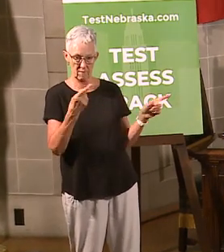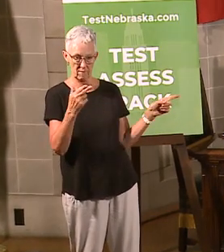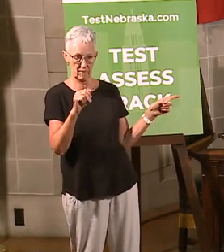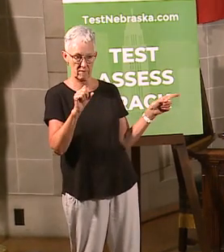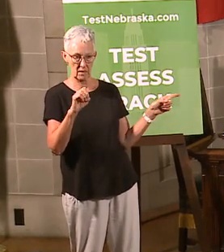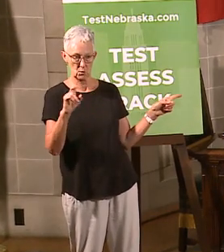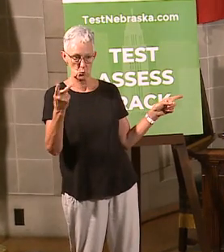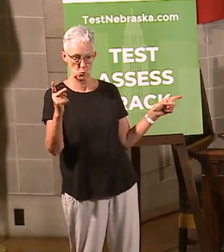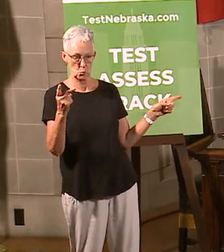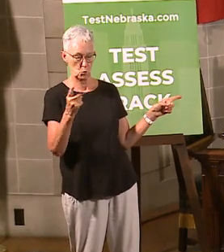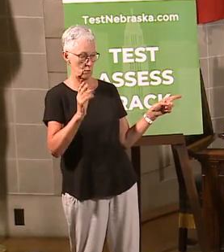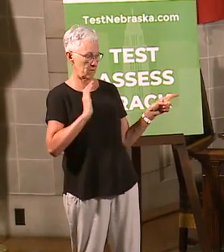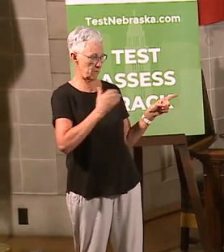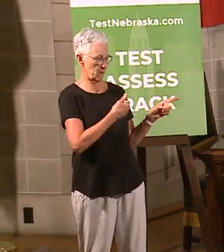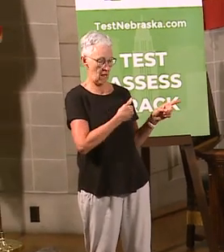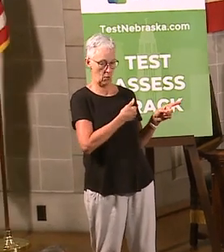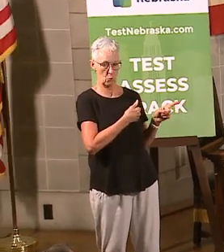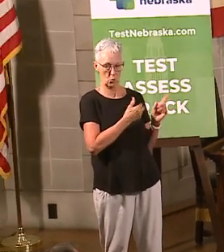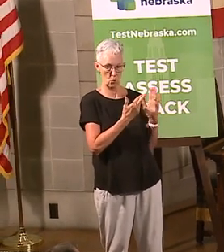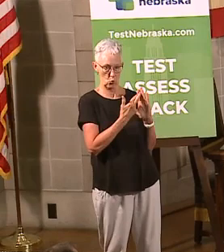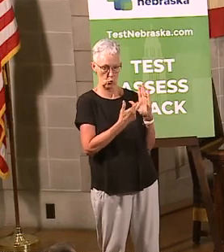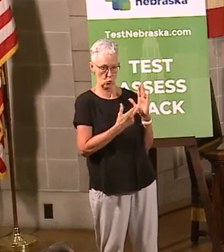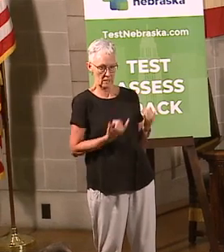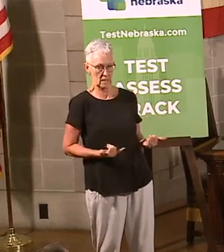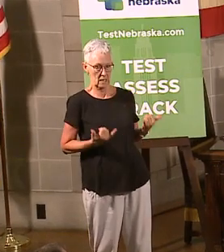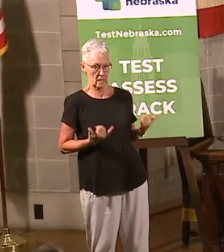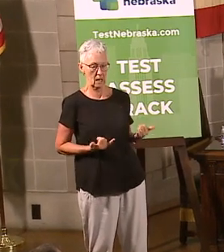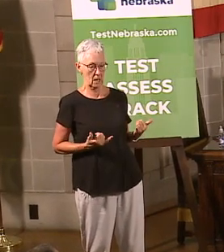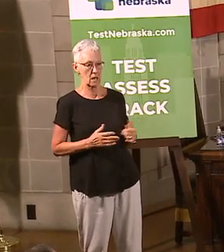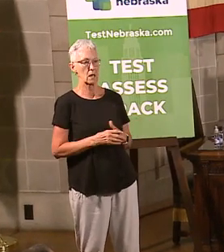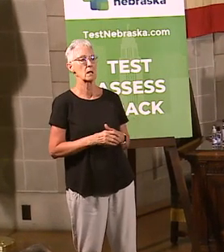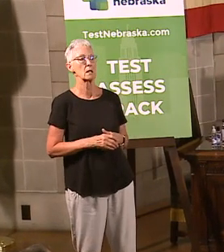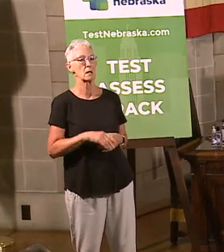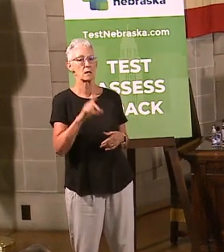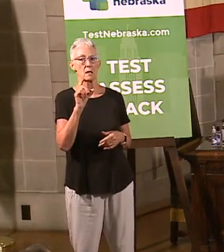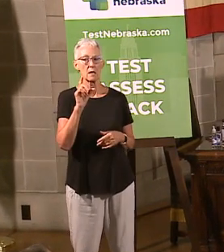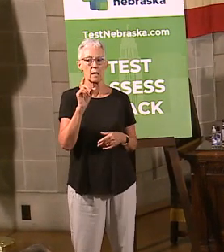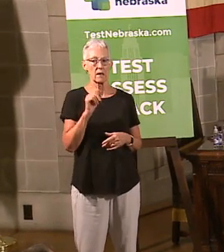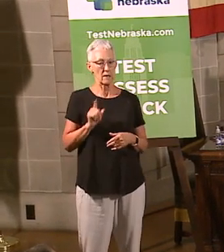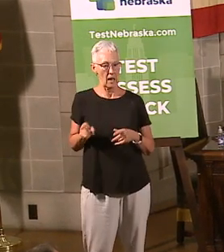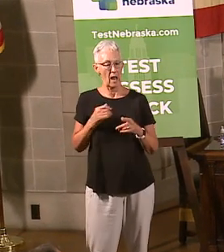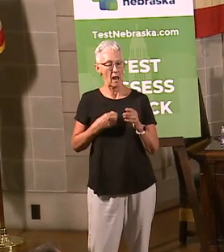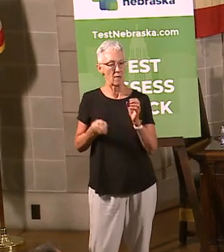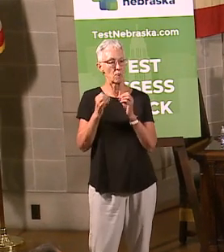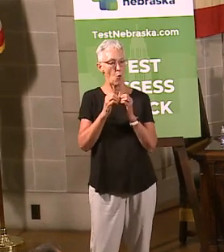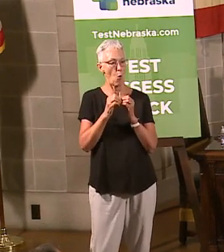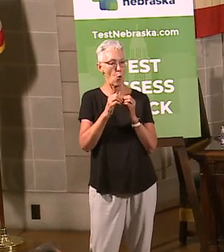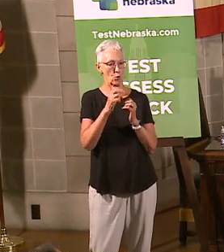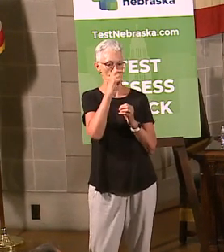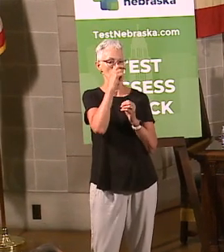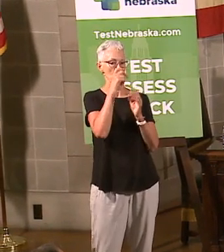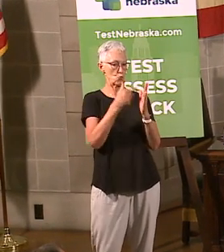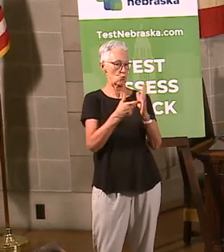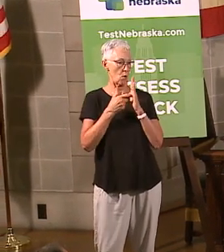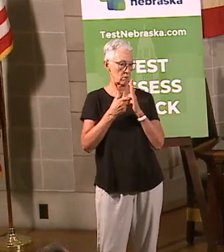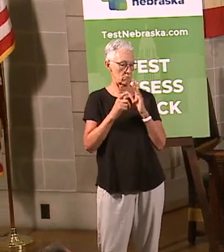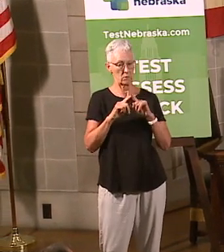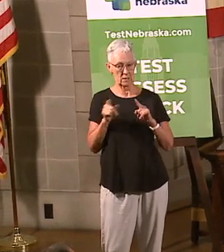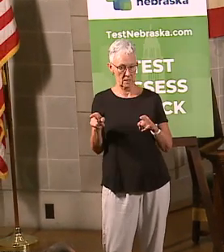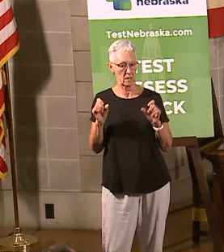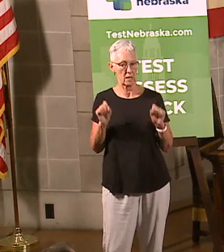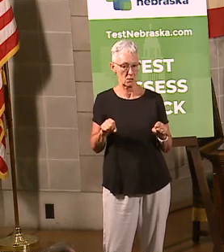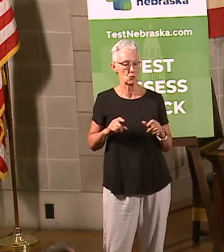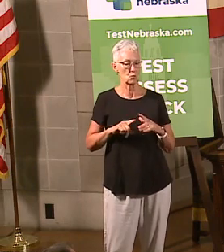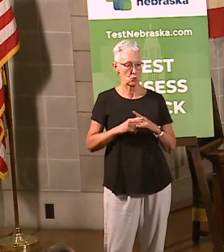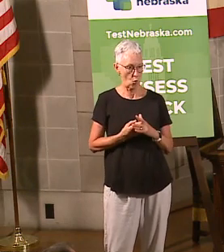now. So they still have to meet some other criteria under the phasing guidance, but really they can start heading